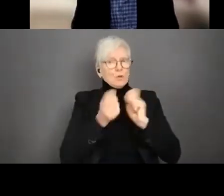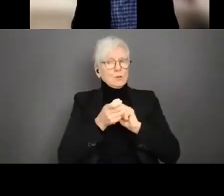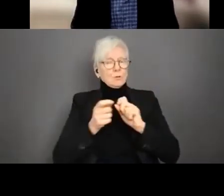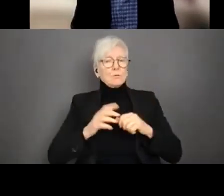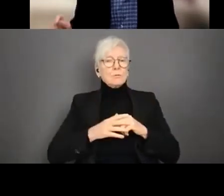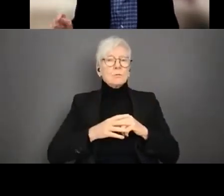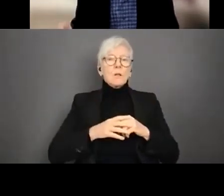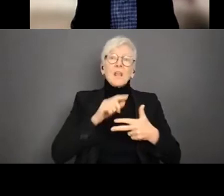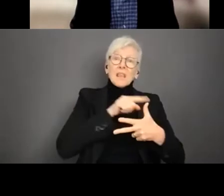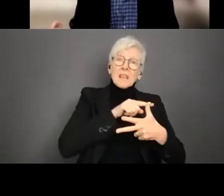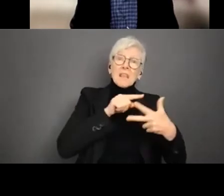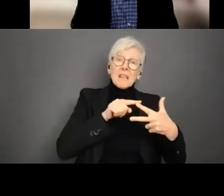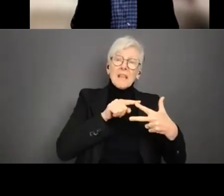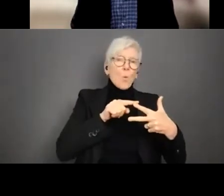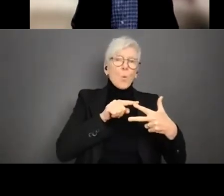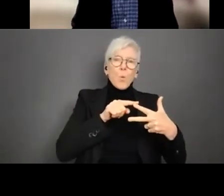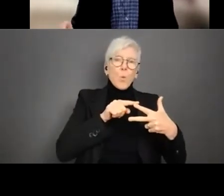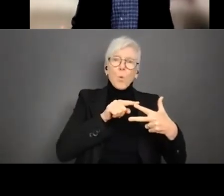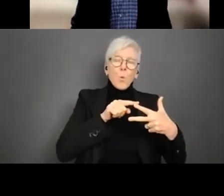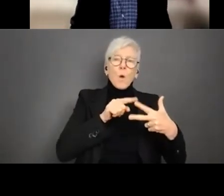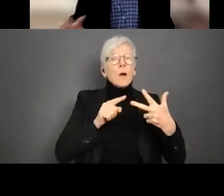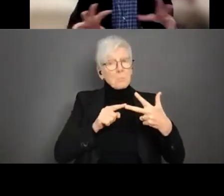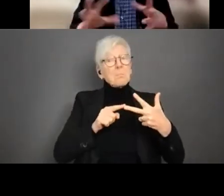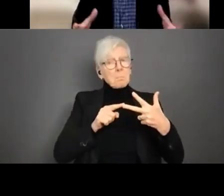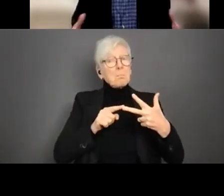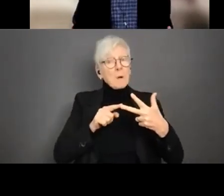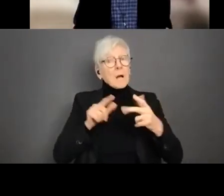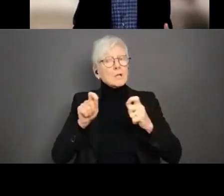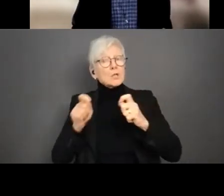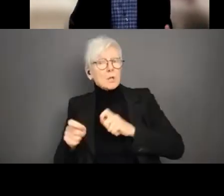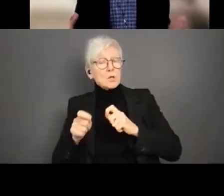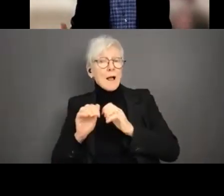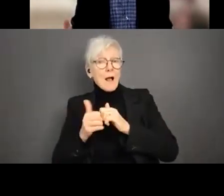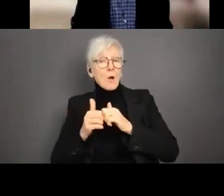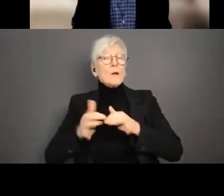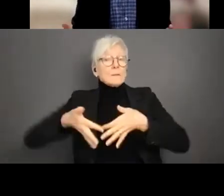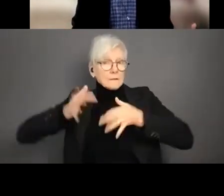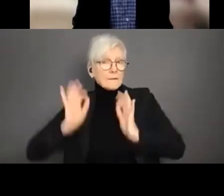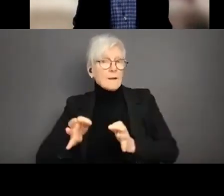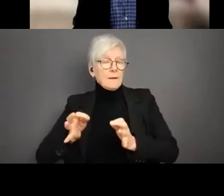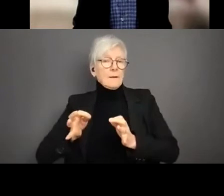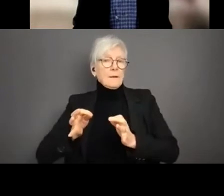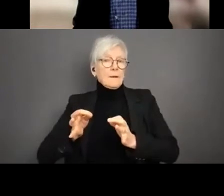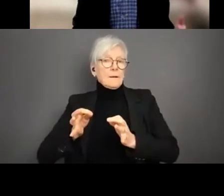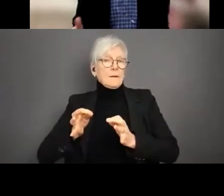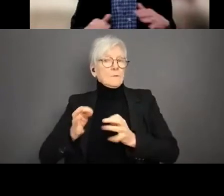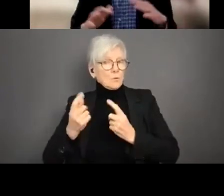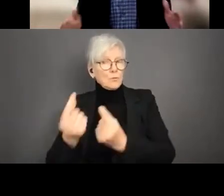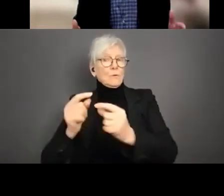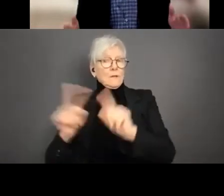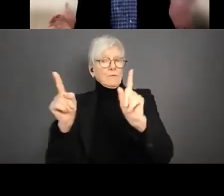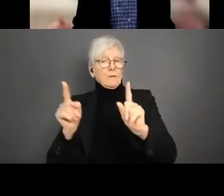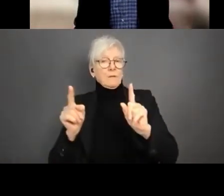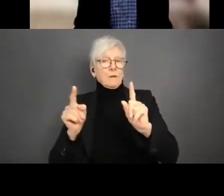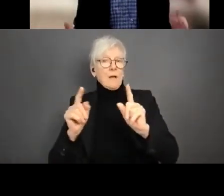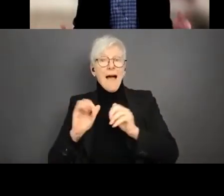to change, but behavior can be changed by shaping the behavior and by policy and laws. Like if you don't